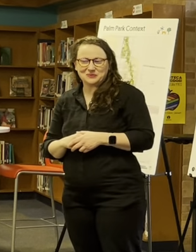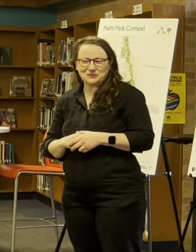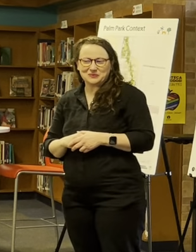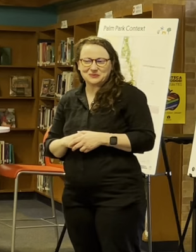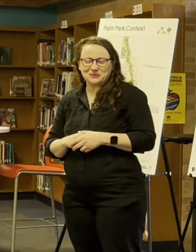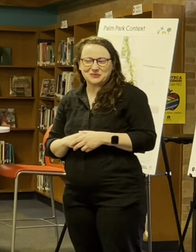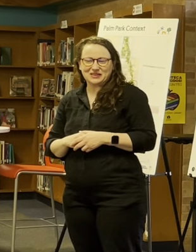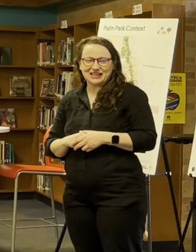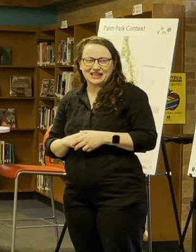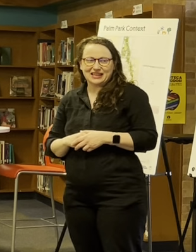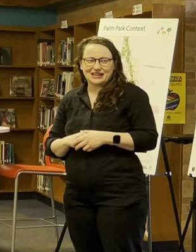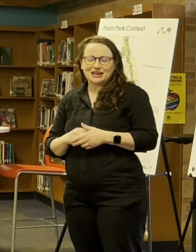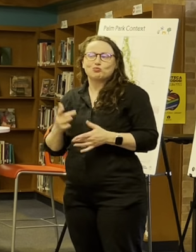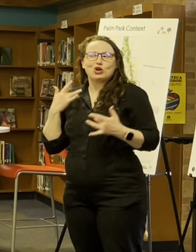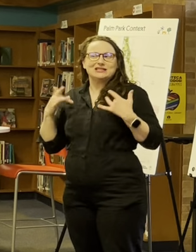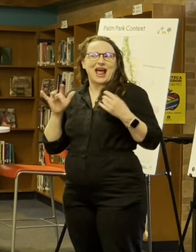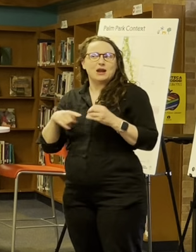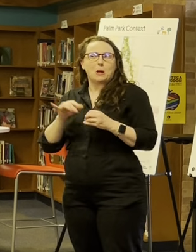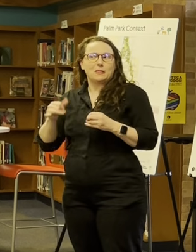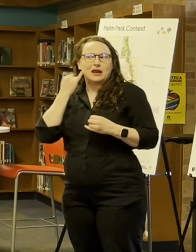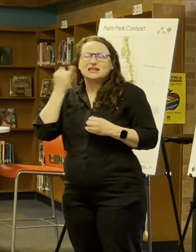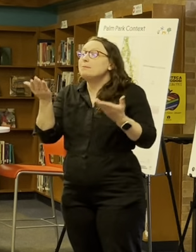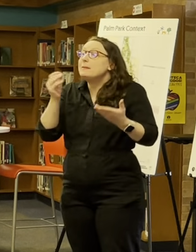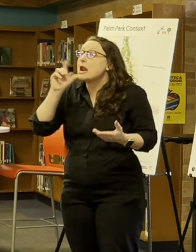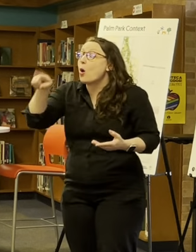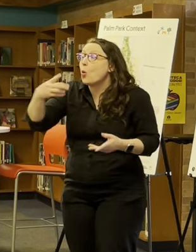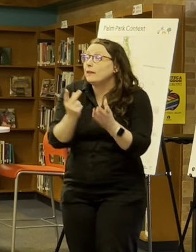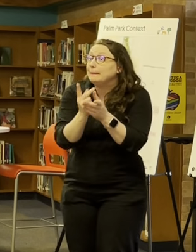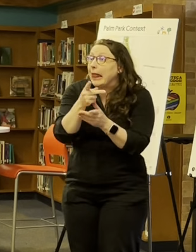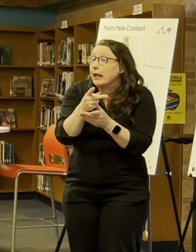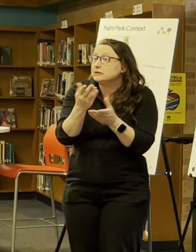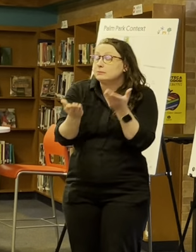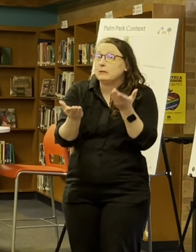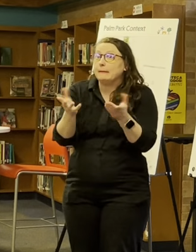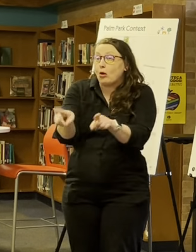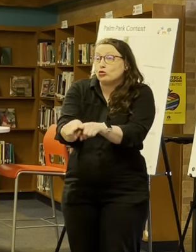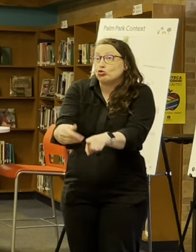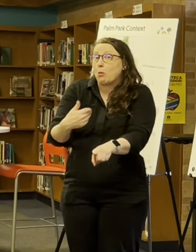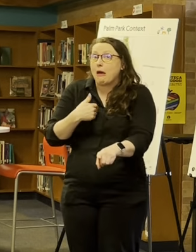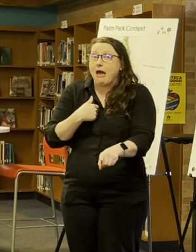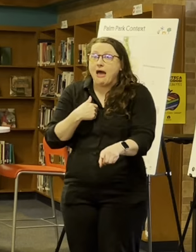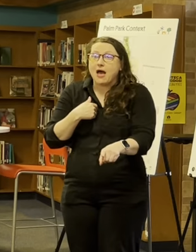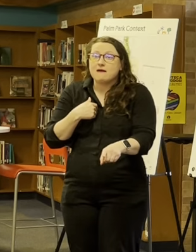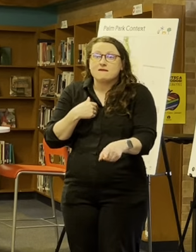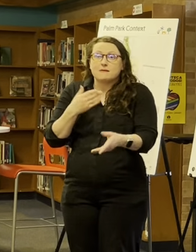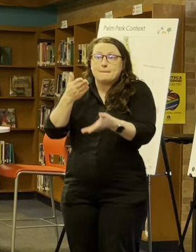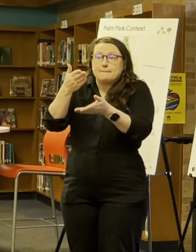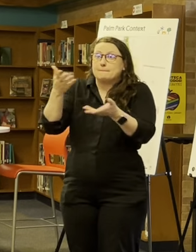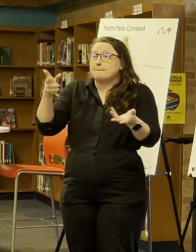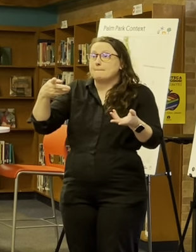And so we're really excited about the idea, and maybe it's not just plants, maybe it's actually some pieces